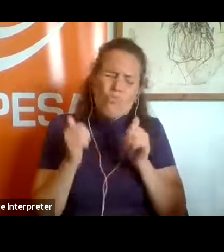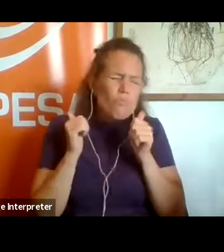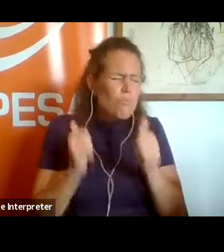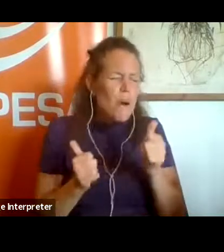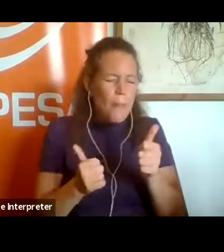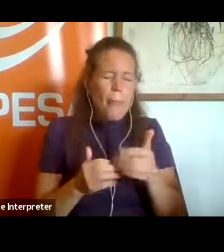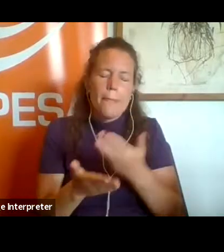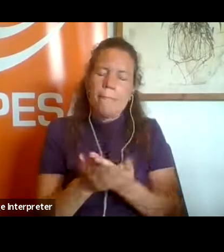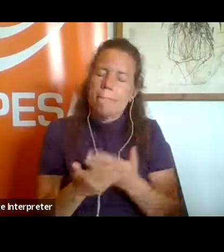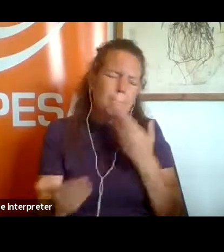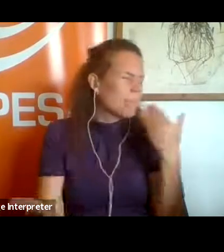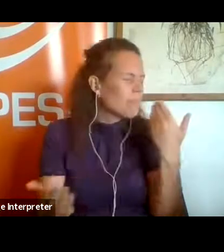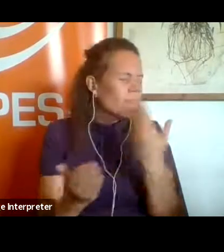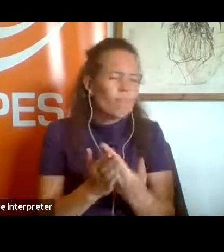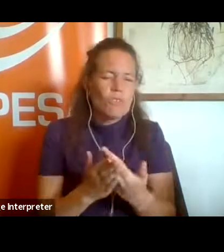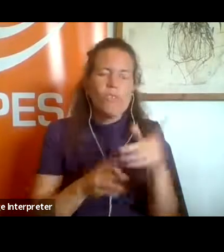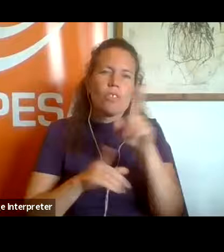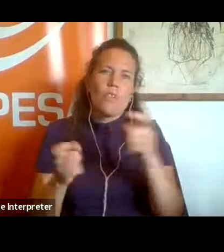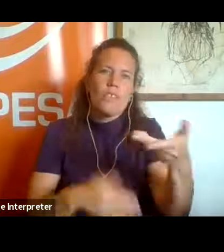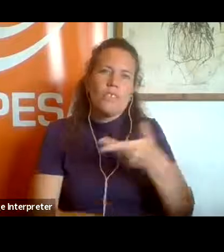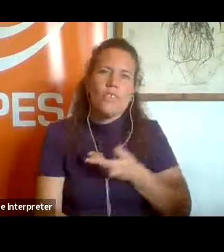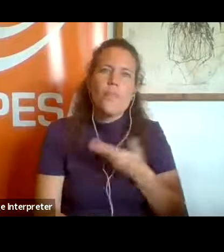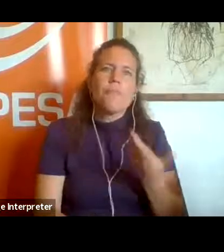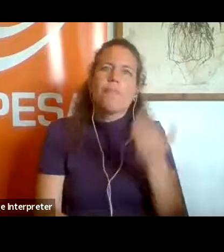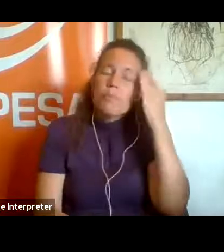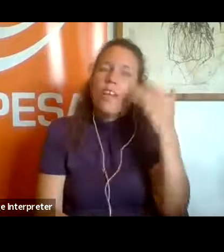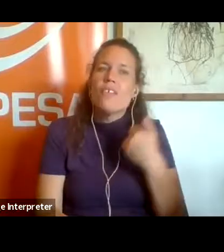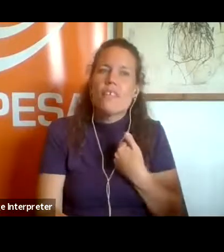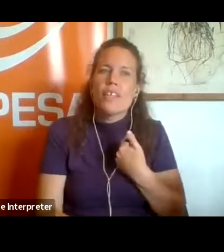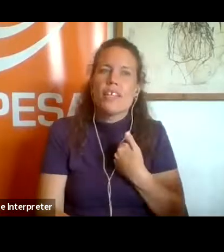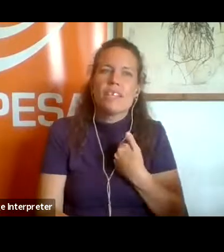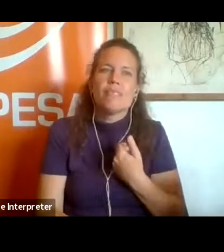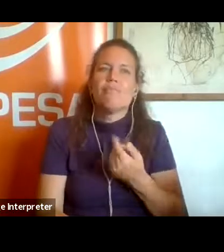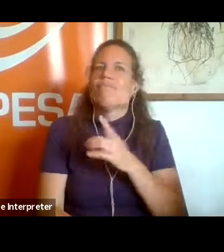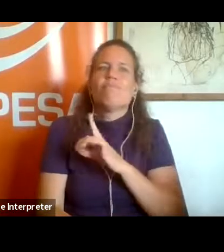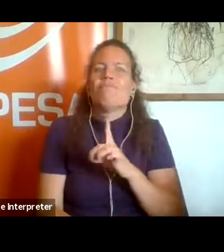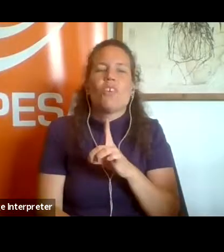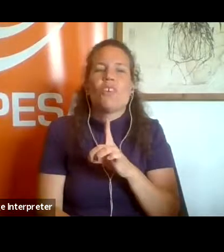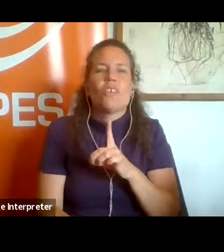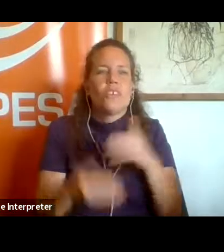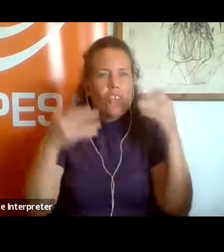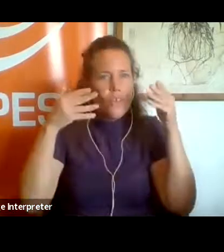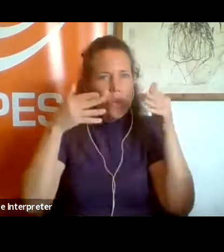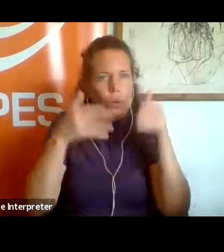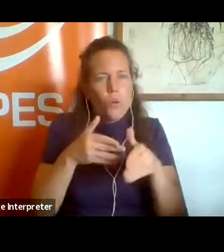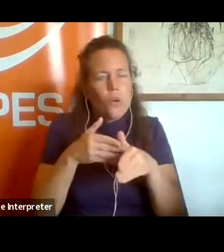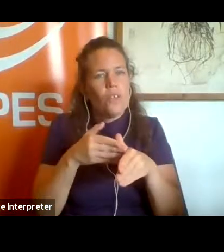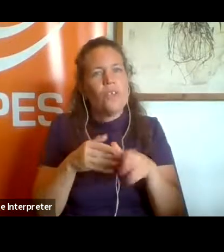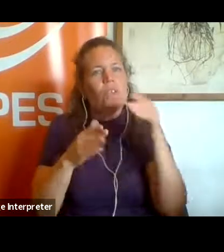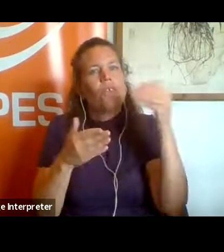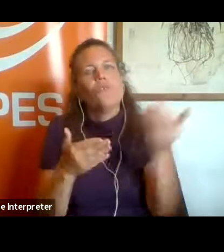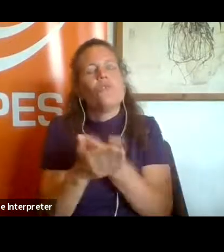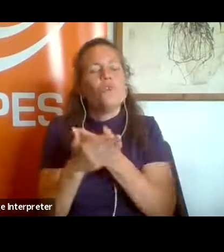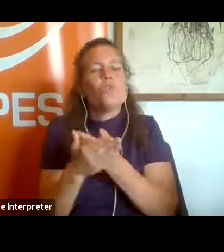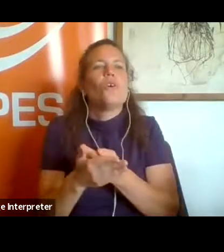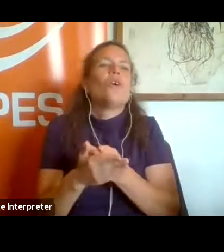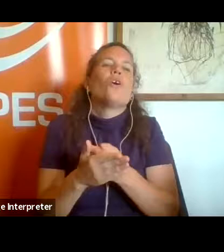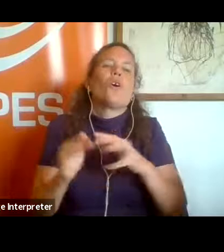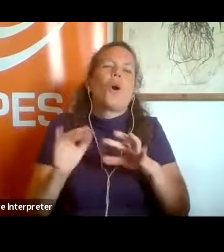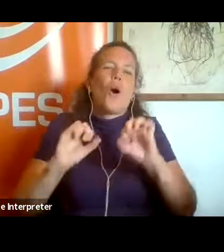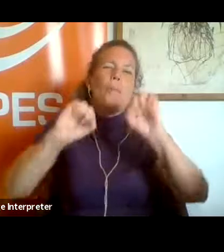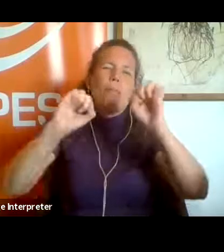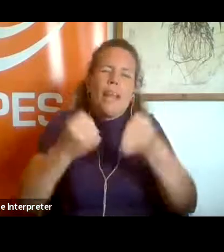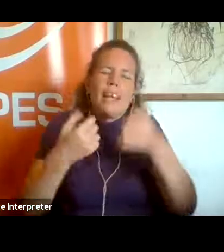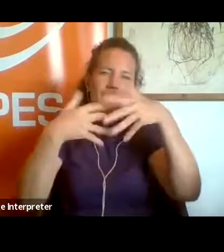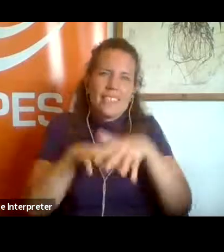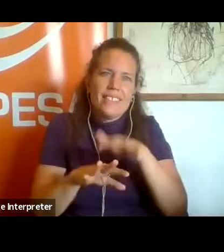good question. I think obviously not to delve into the nuances and complexities of infrastructure and development. I